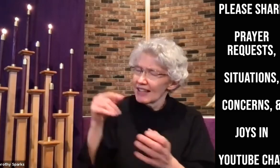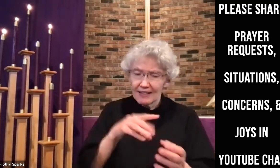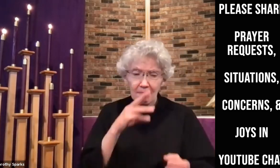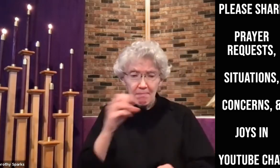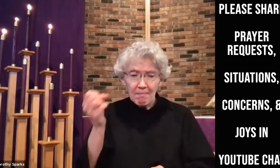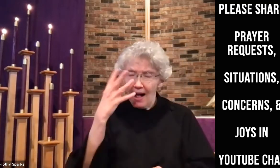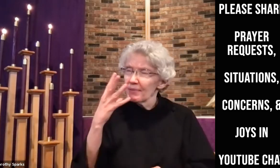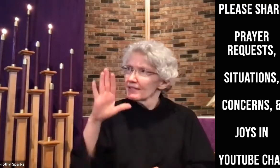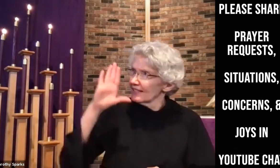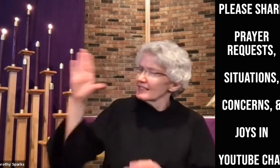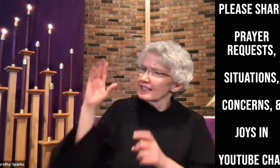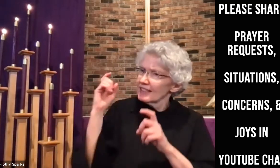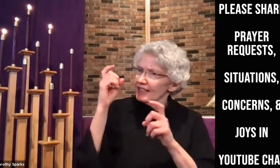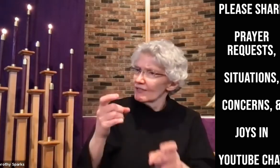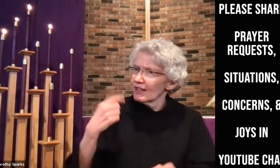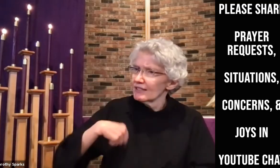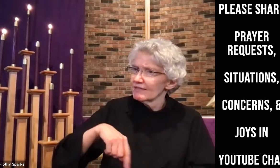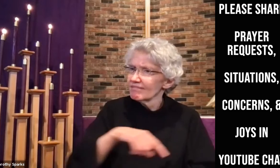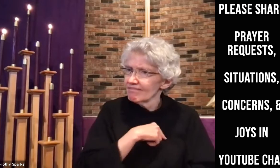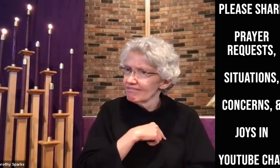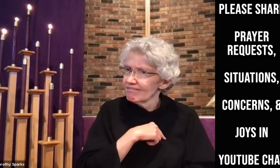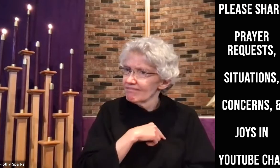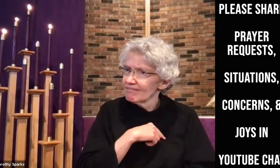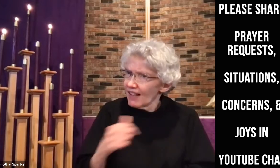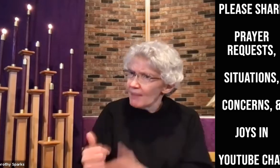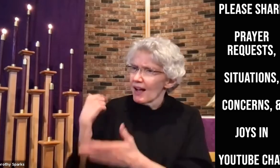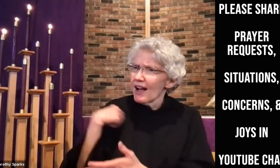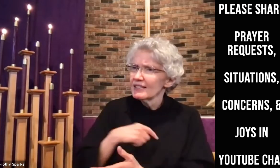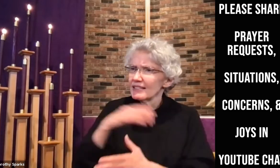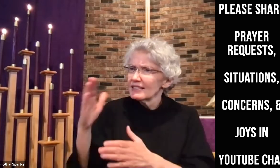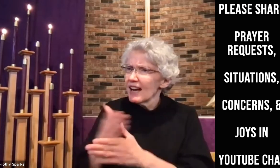Teach us again about baptism, a gift from you.